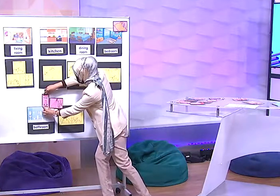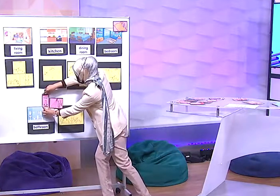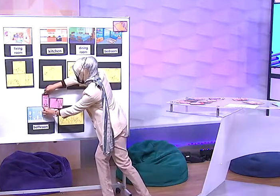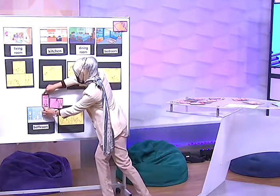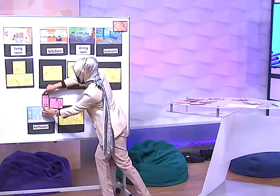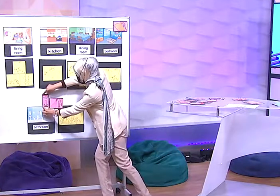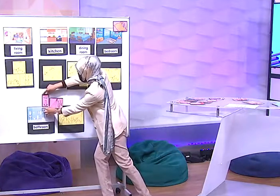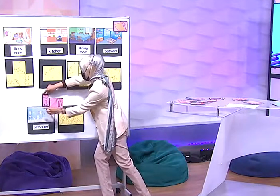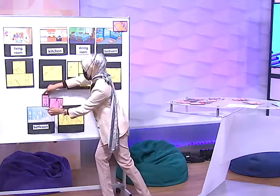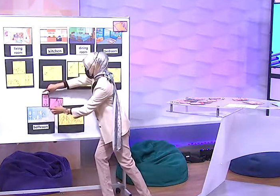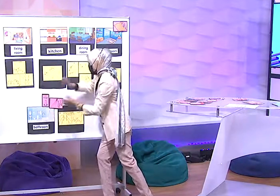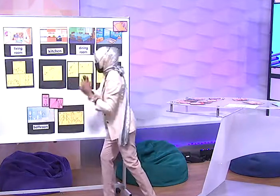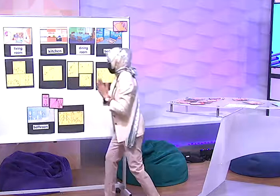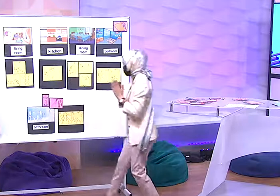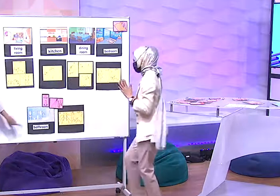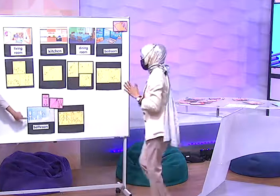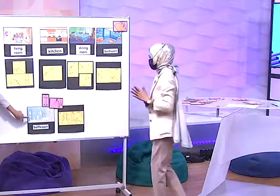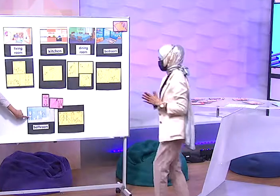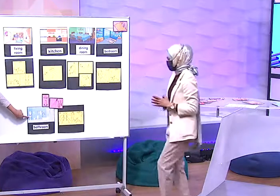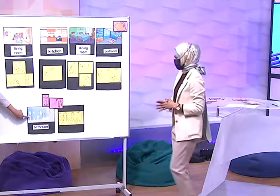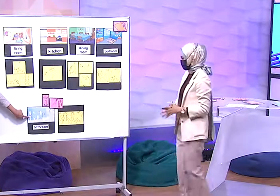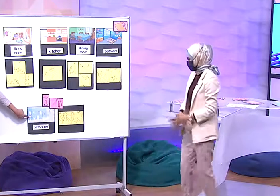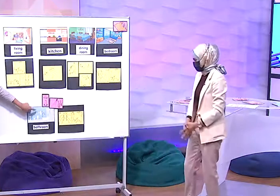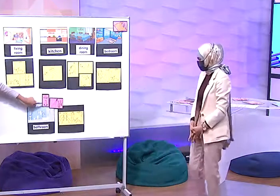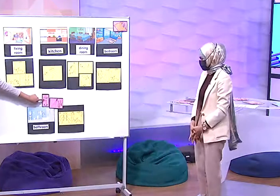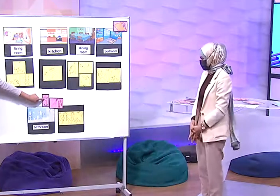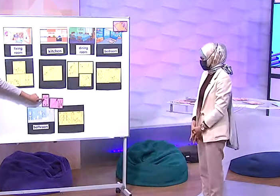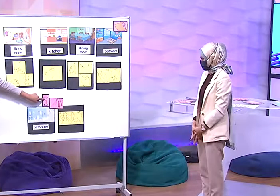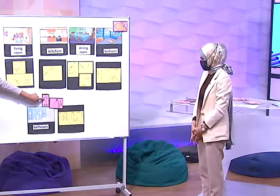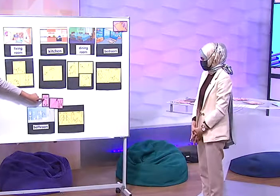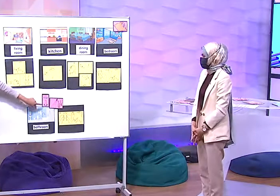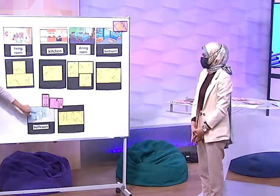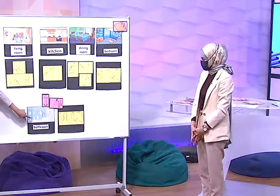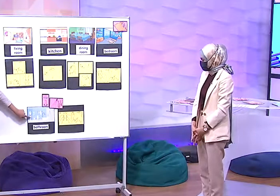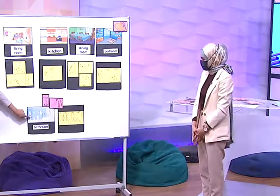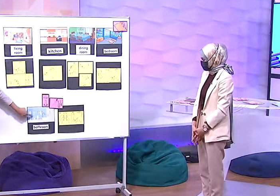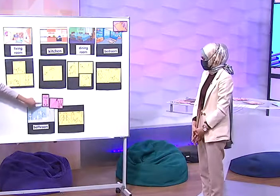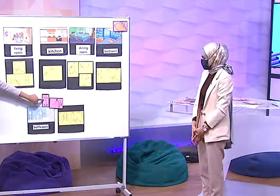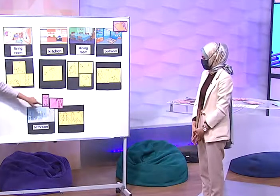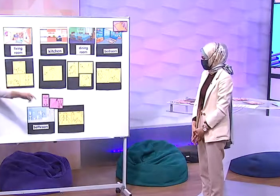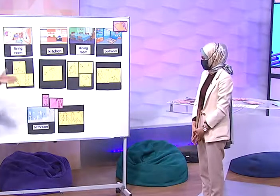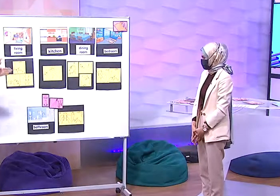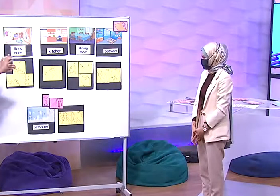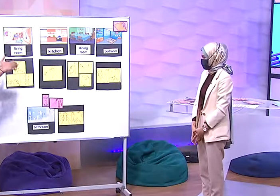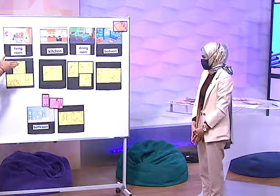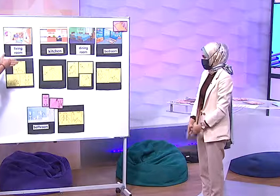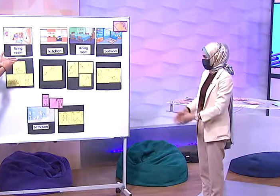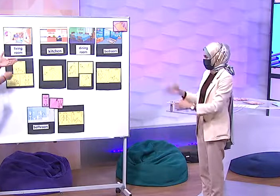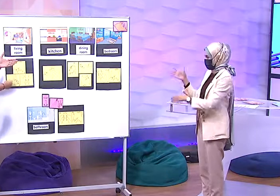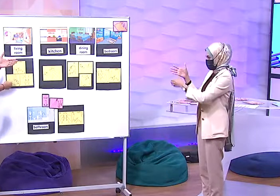sink. Yes. So, you have, if you see here, they have the same sink. All right? Mm-hmm. The sink.